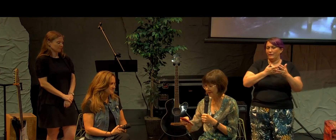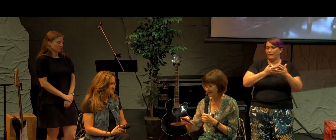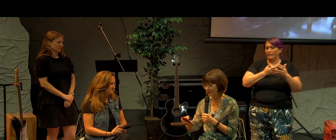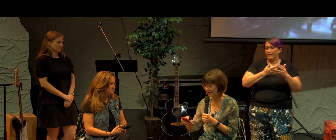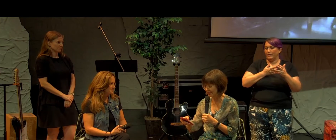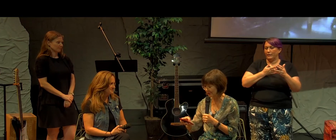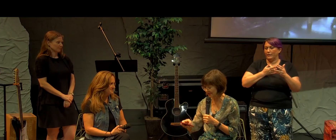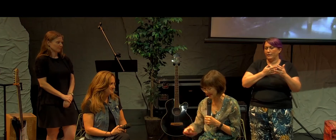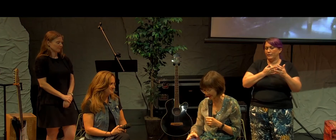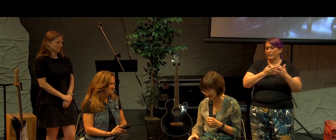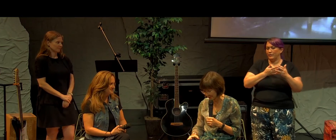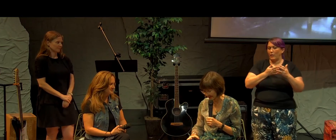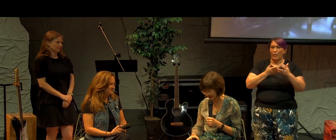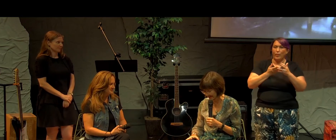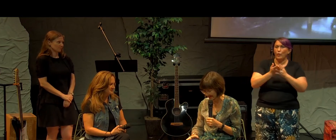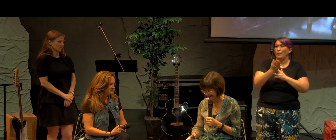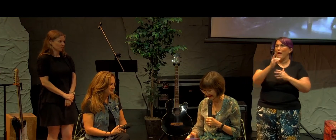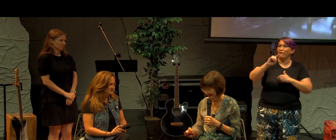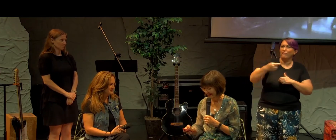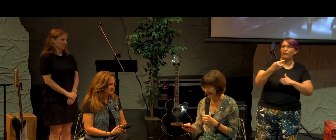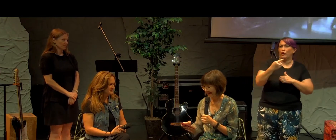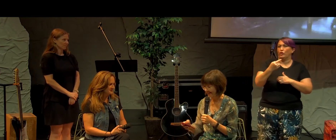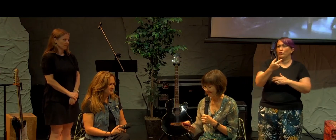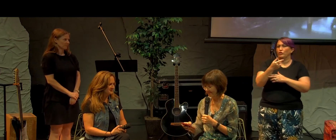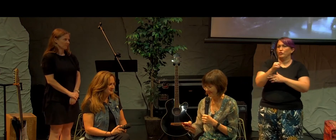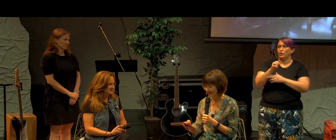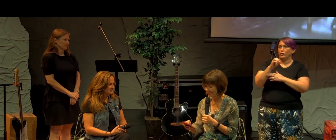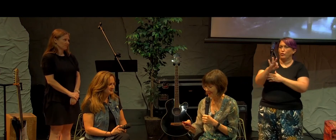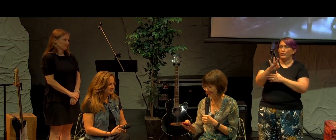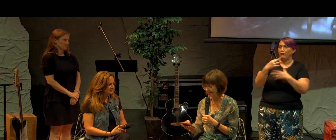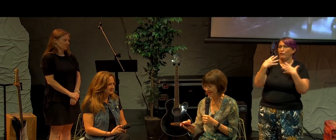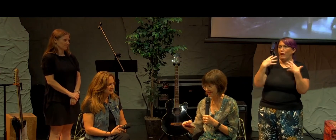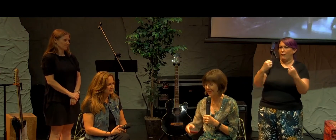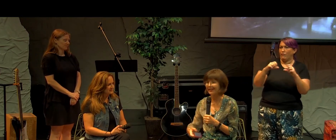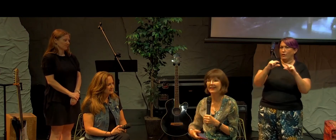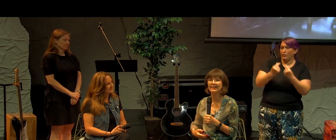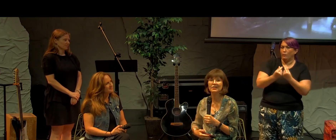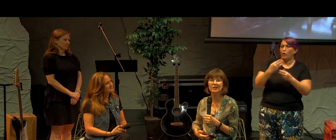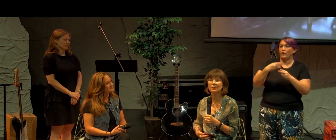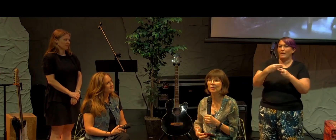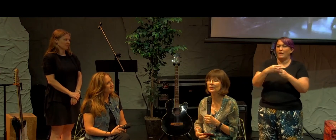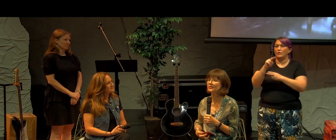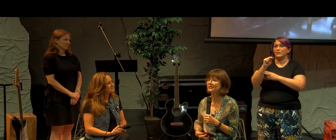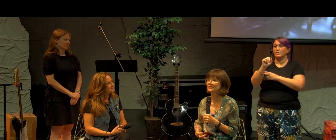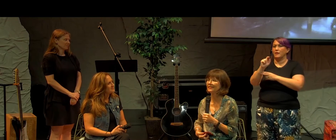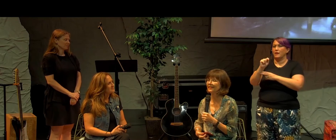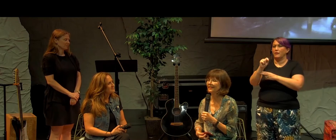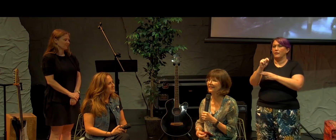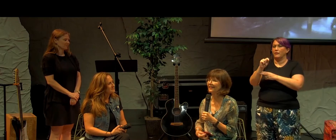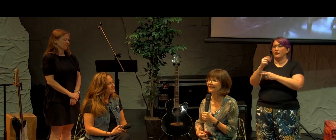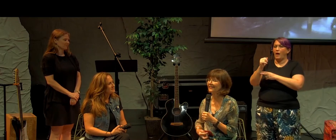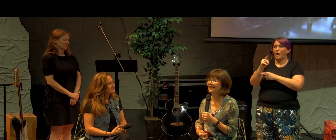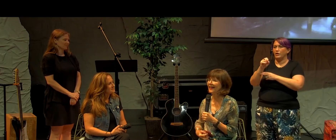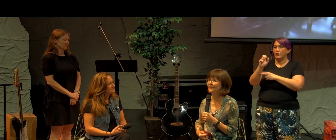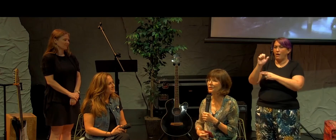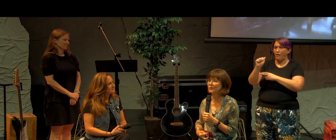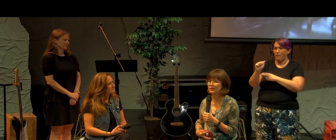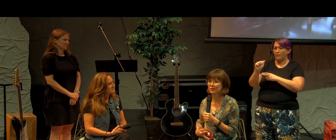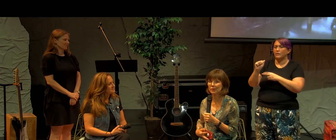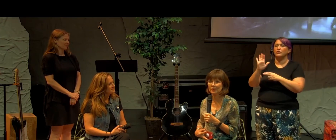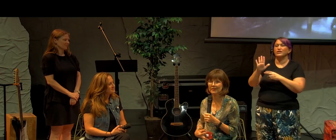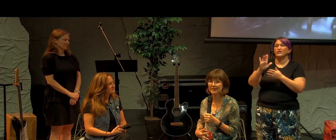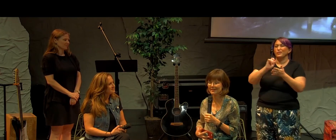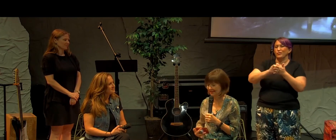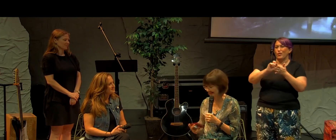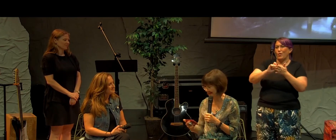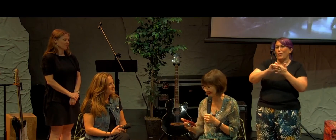my very first grief recovery group, actually, her name was Natasha, and she wrote afterwards, she wrote